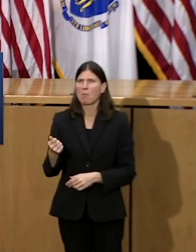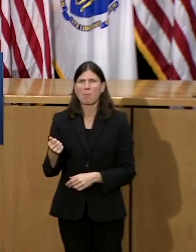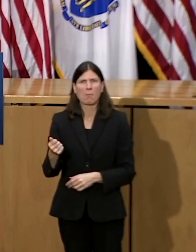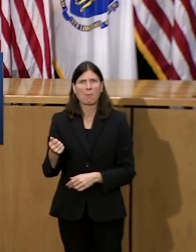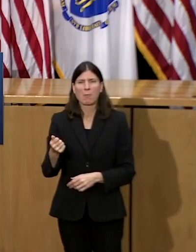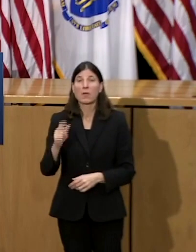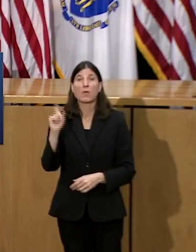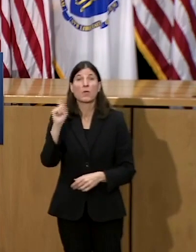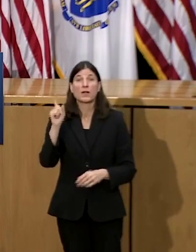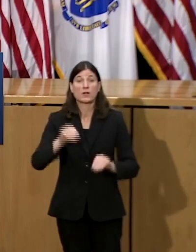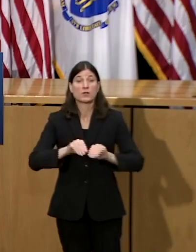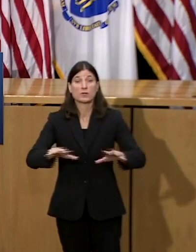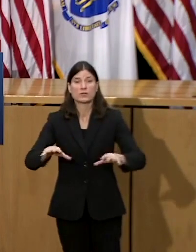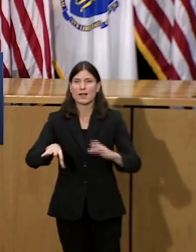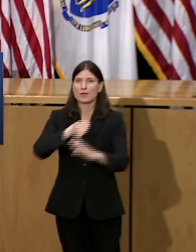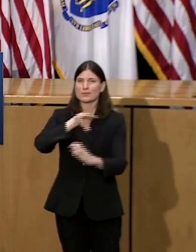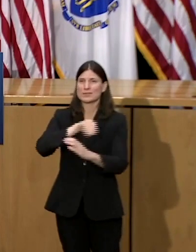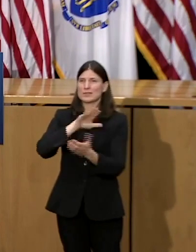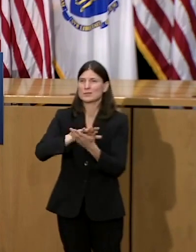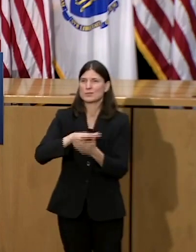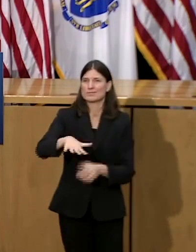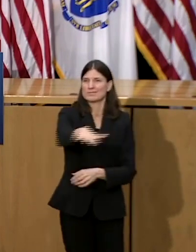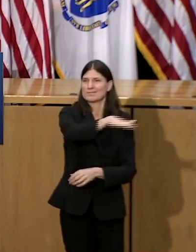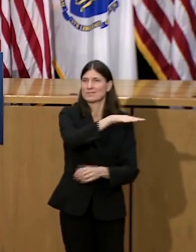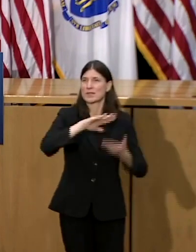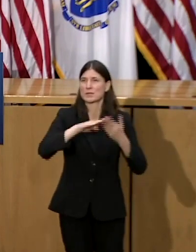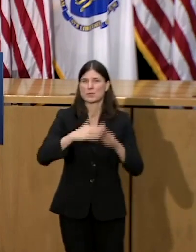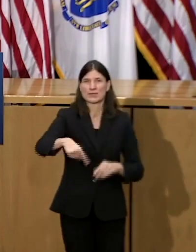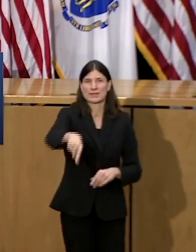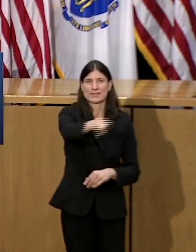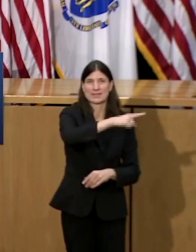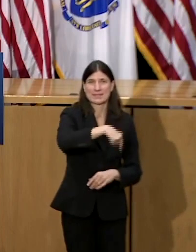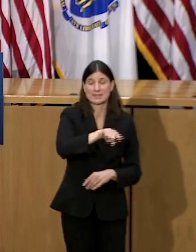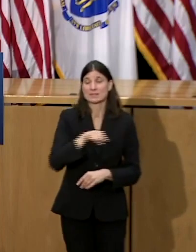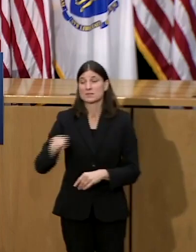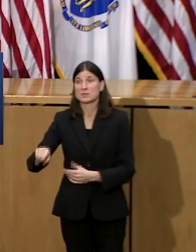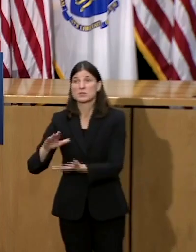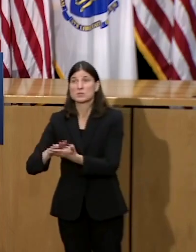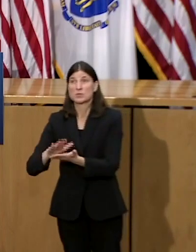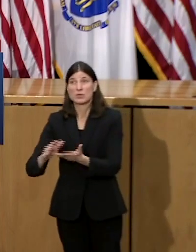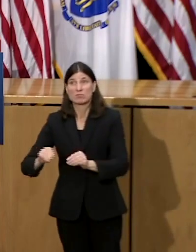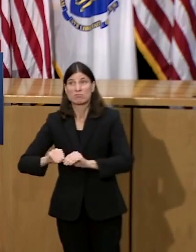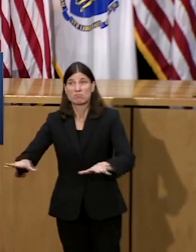transmission. Comprehensive epidemiological studies from countries around